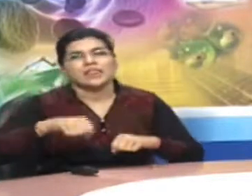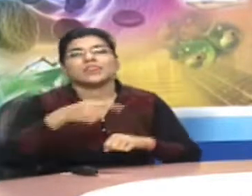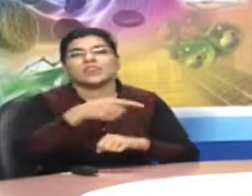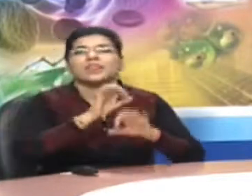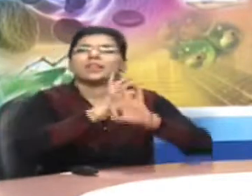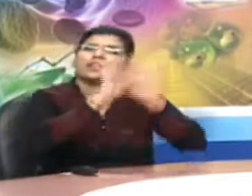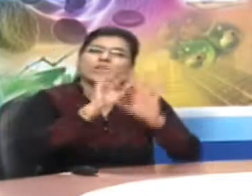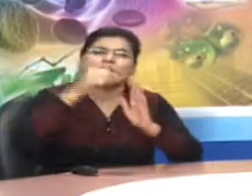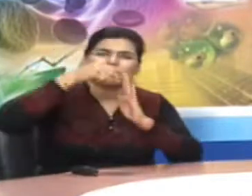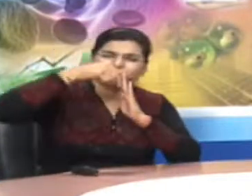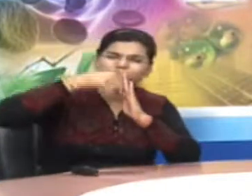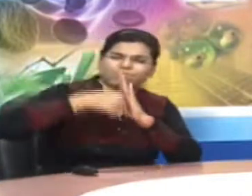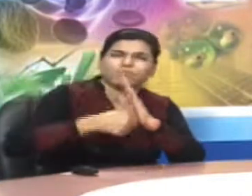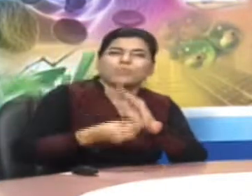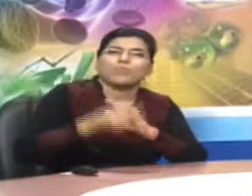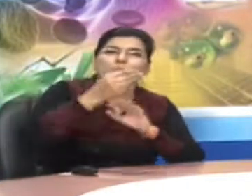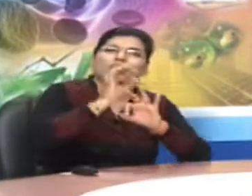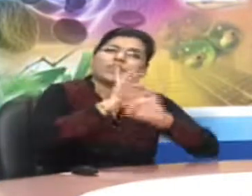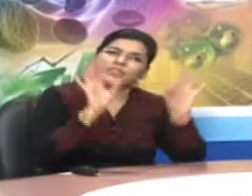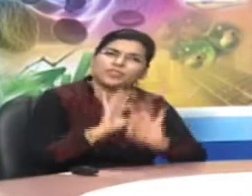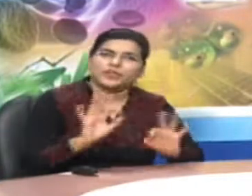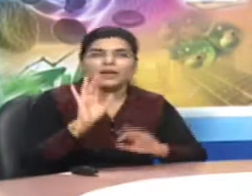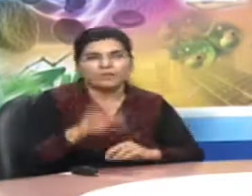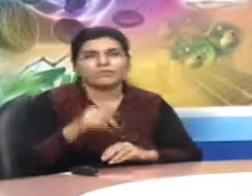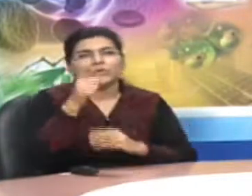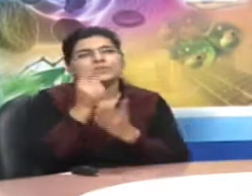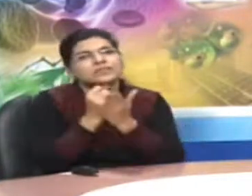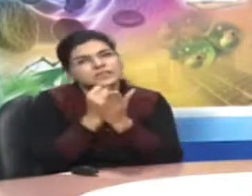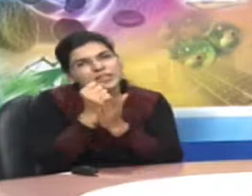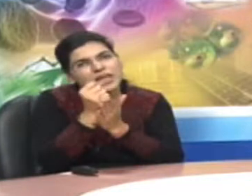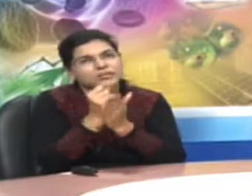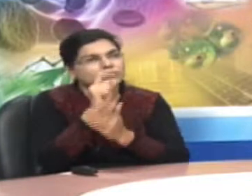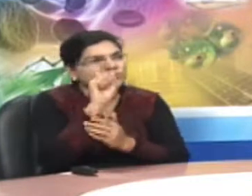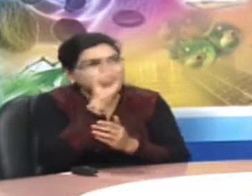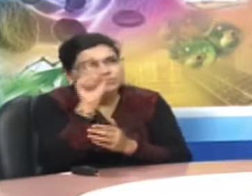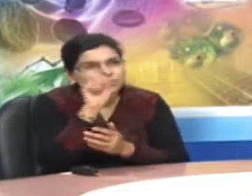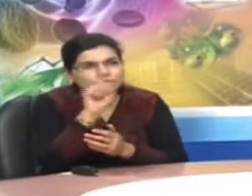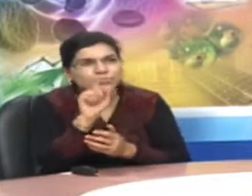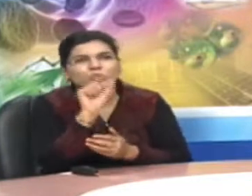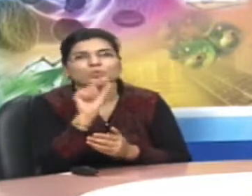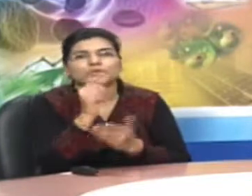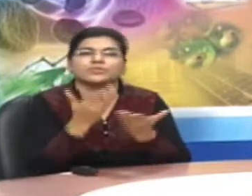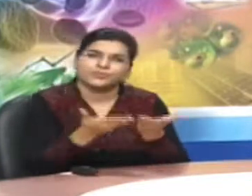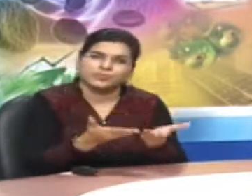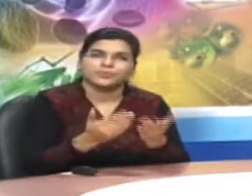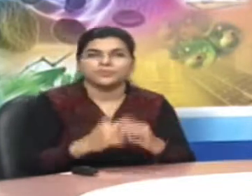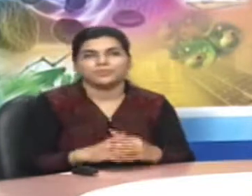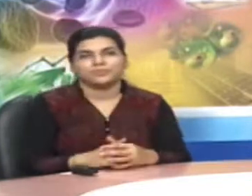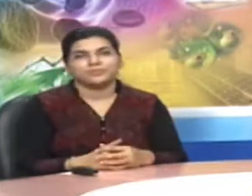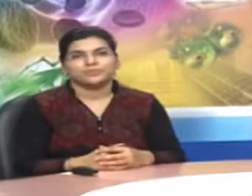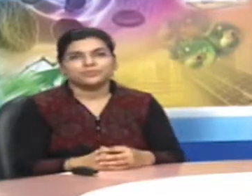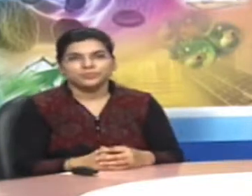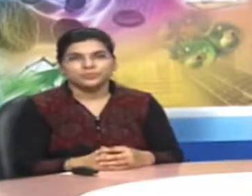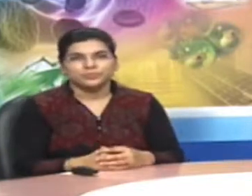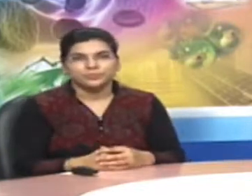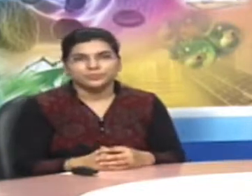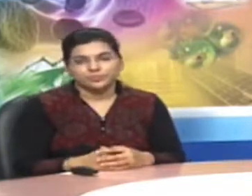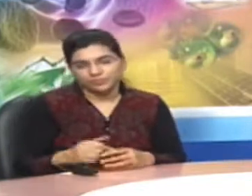by which whatever you like and want will be applied. And you can practice this at your home.